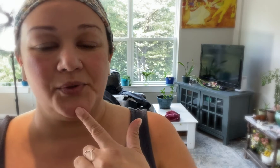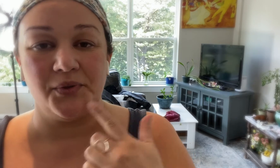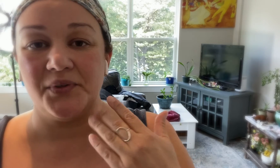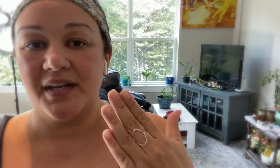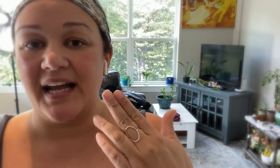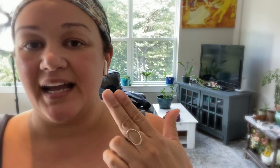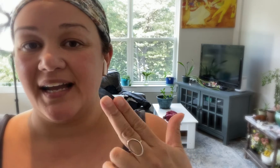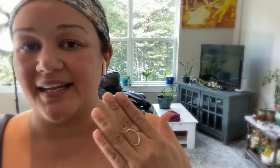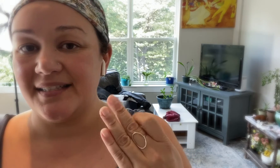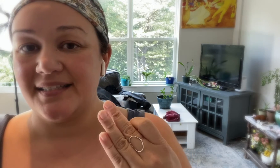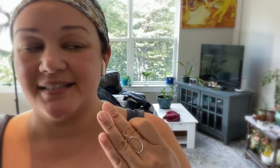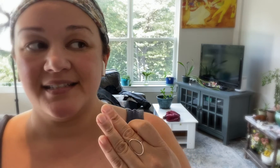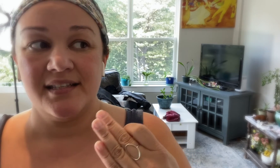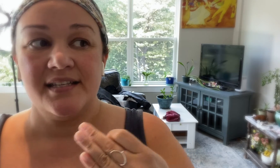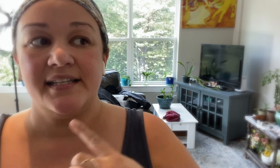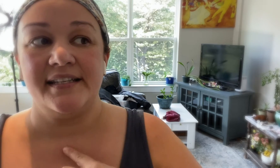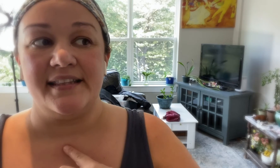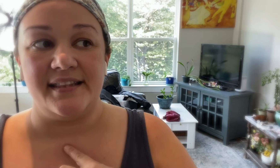lo hagas